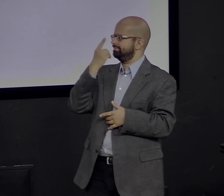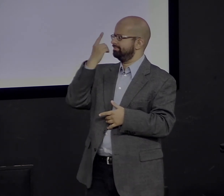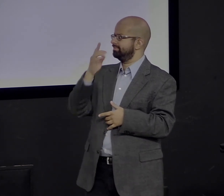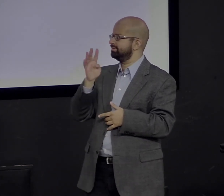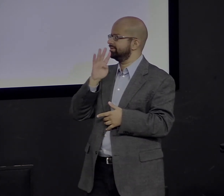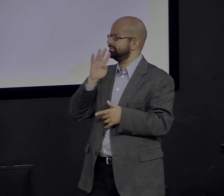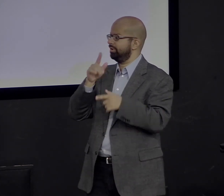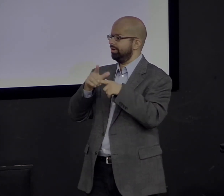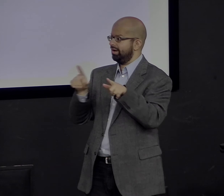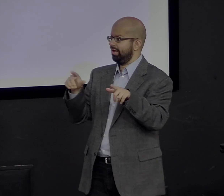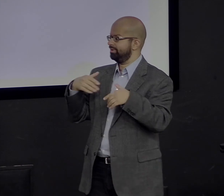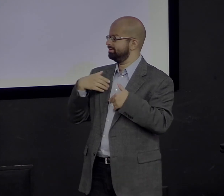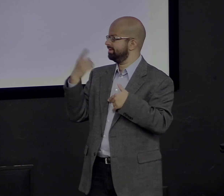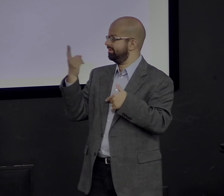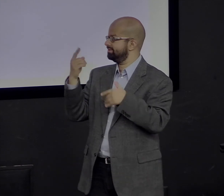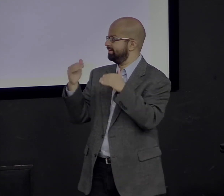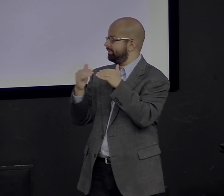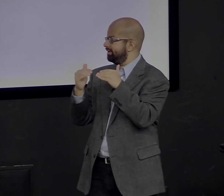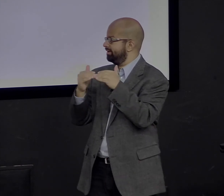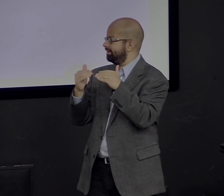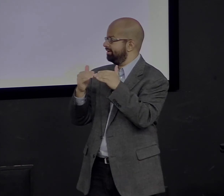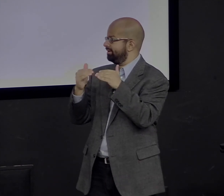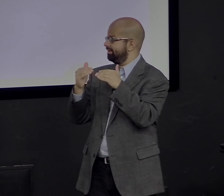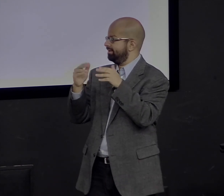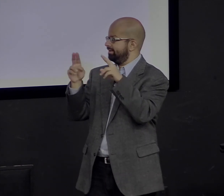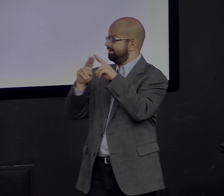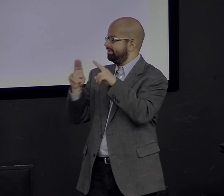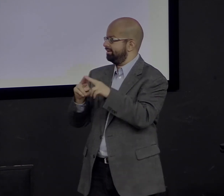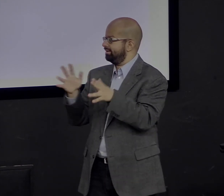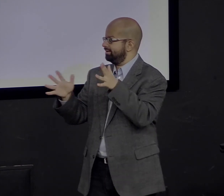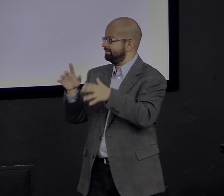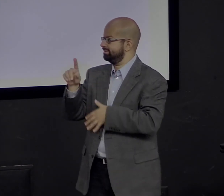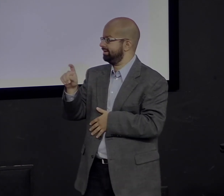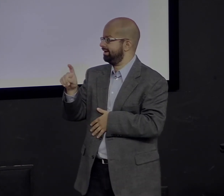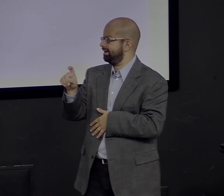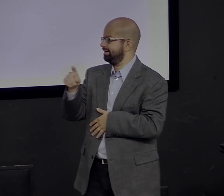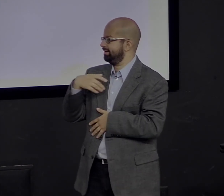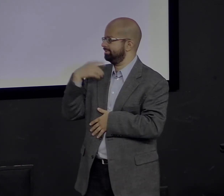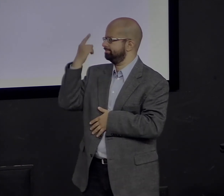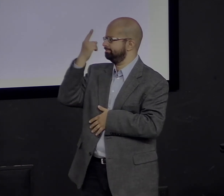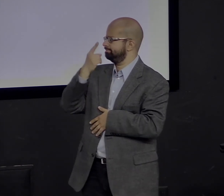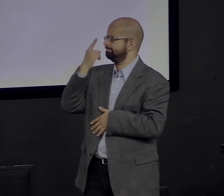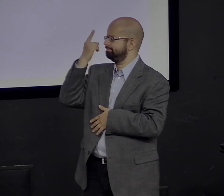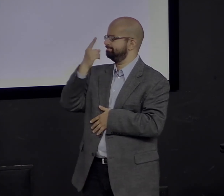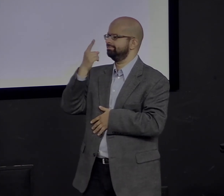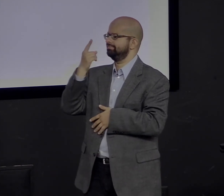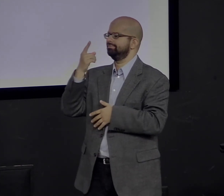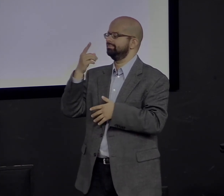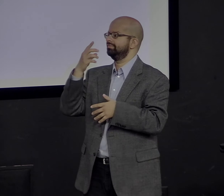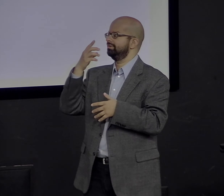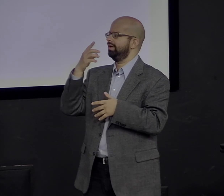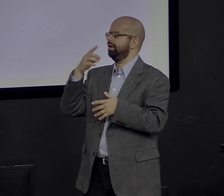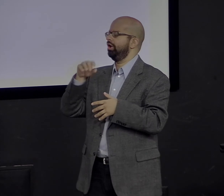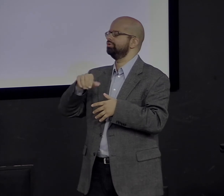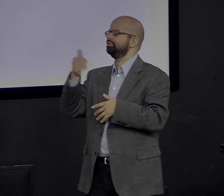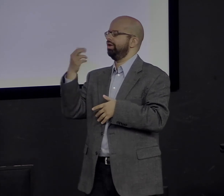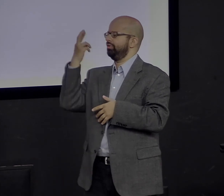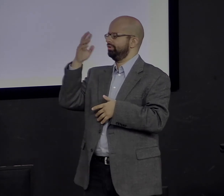fascinating topic, but it seems very unique to signed languages. I'm wondering if there's any parallels we can draw from a spoken language.